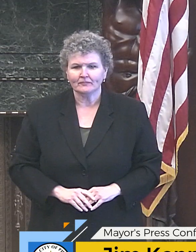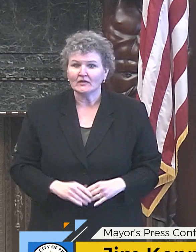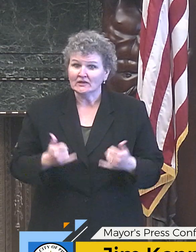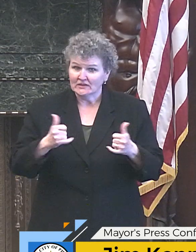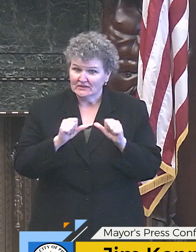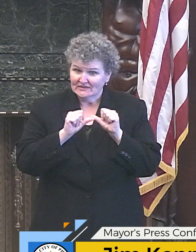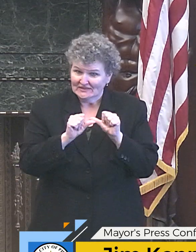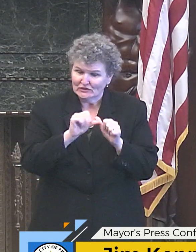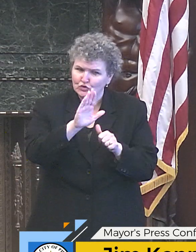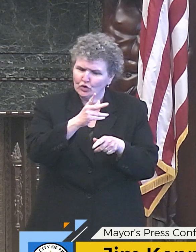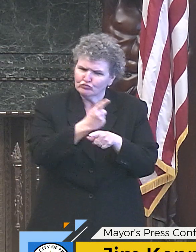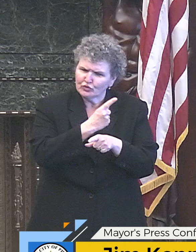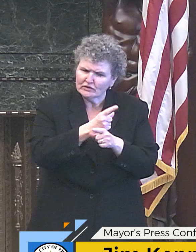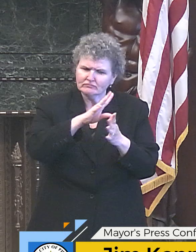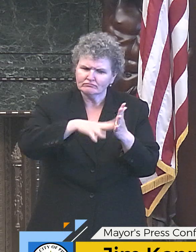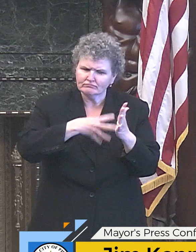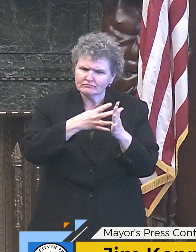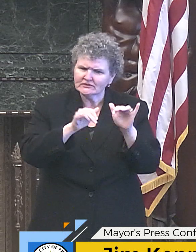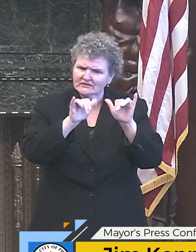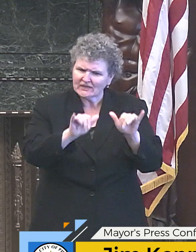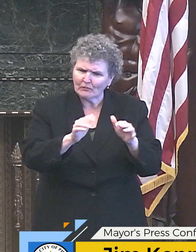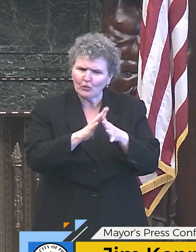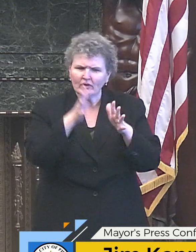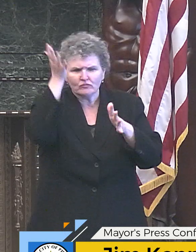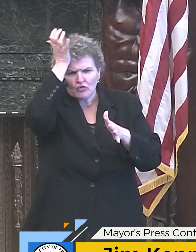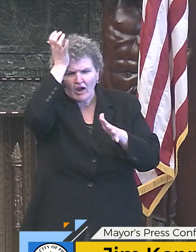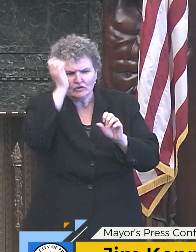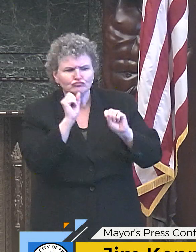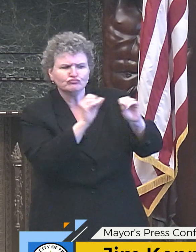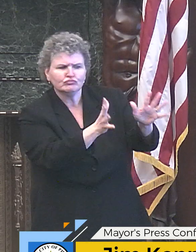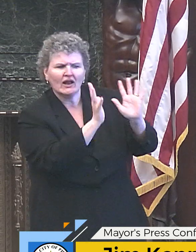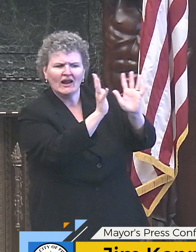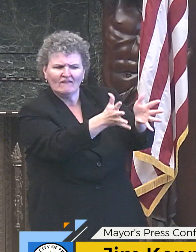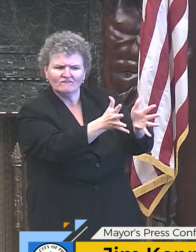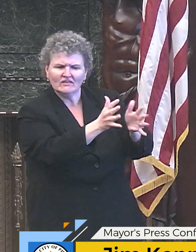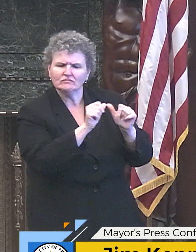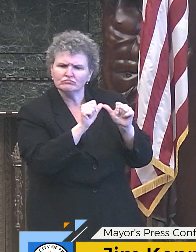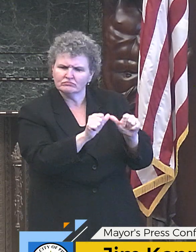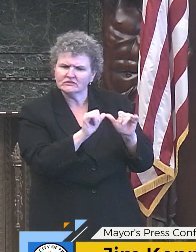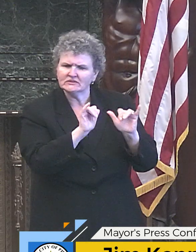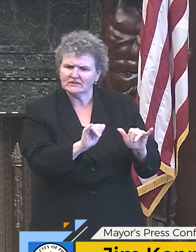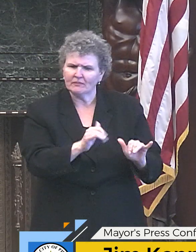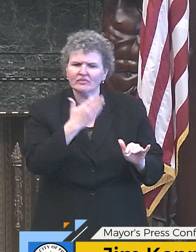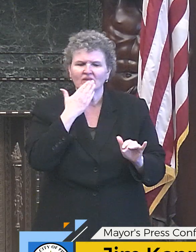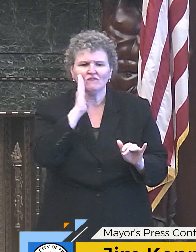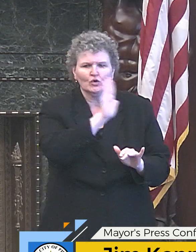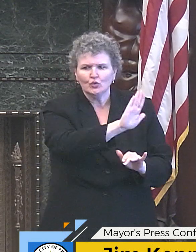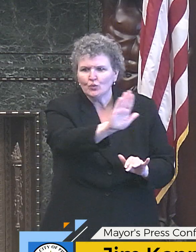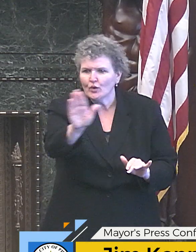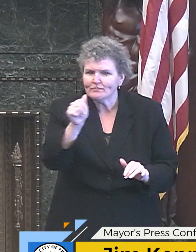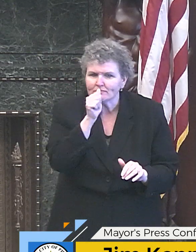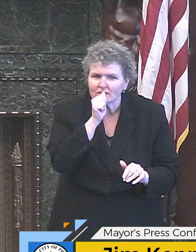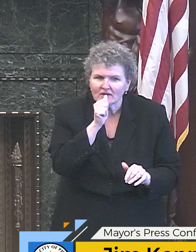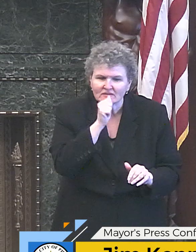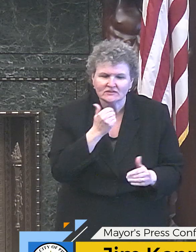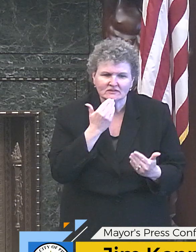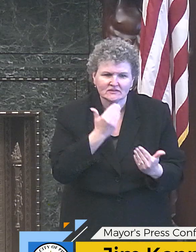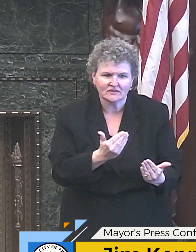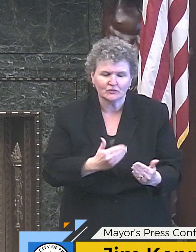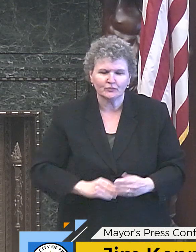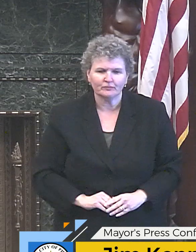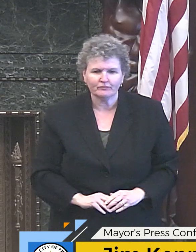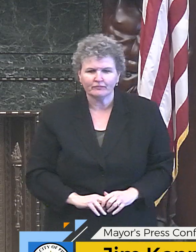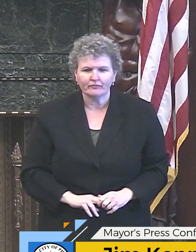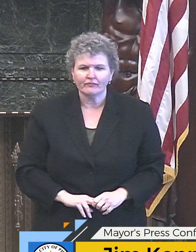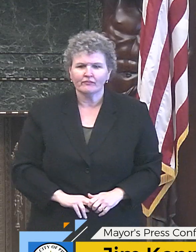trash on their normal collection day. We thank everyone for their patience and cooperation while we work through this. Today I would like to thank